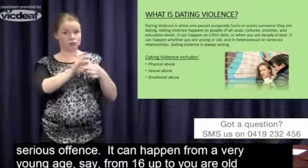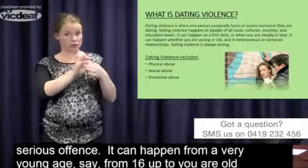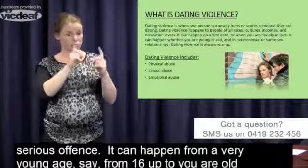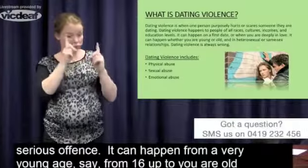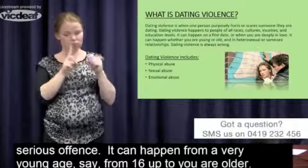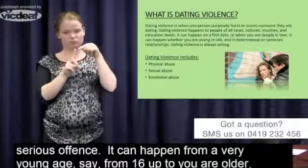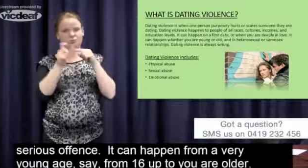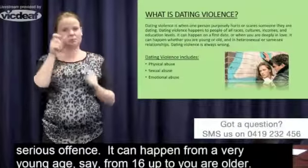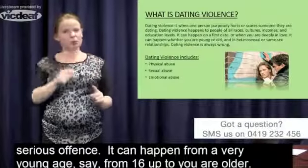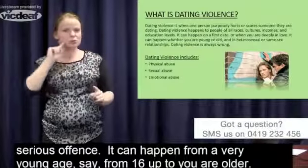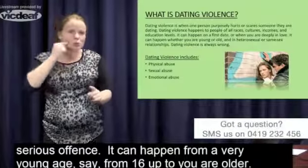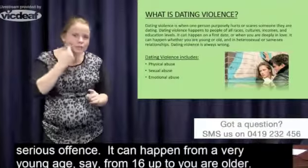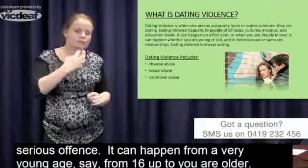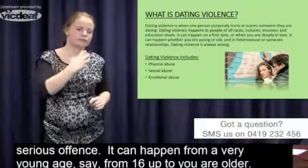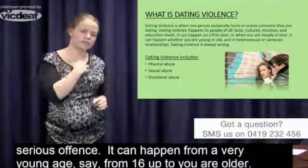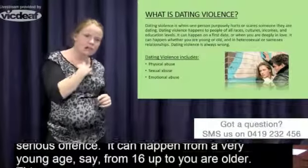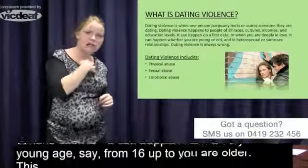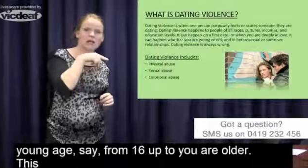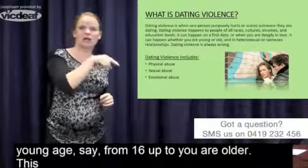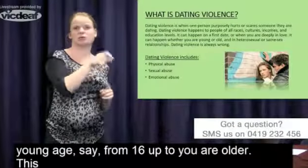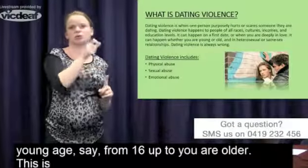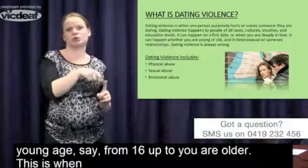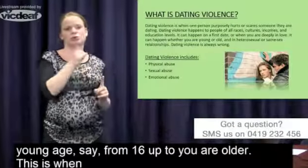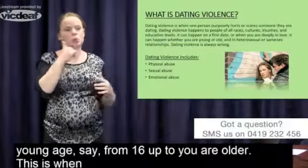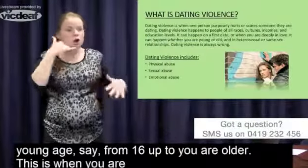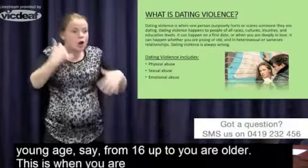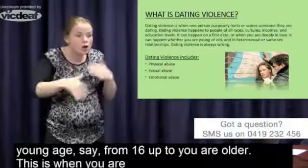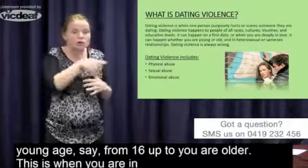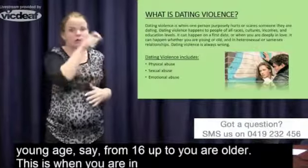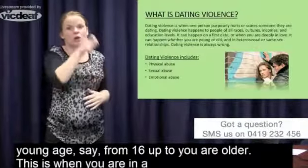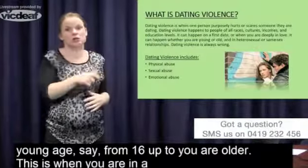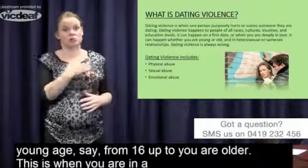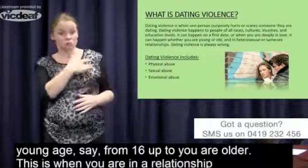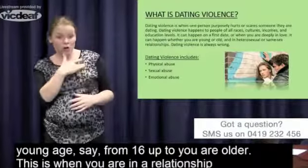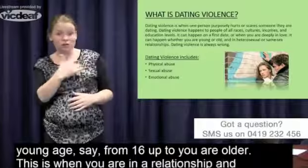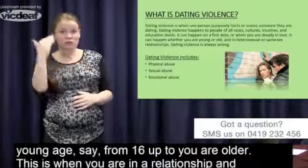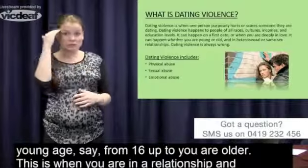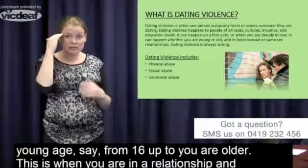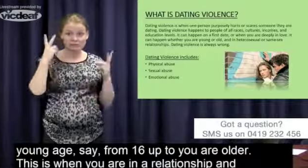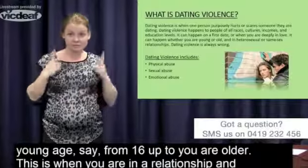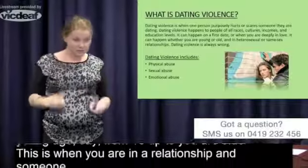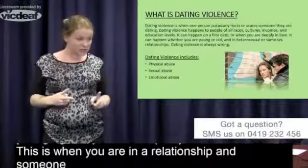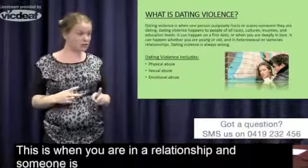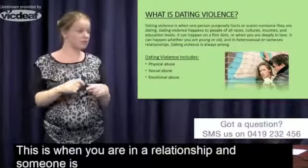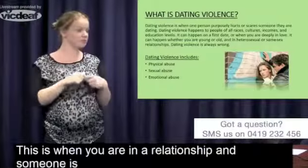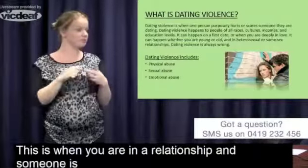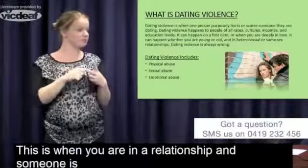So this is when you're in a relationship and someone is willfully making you